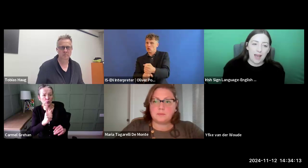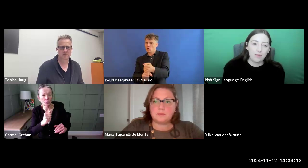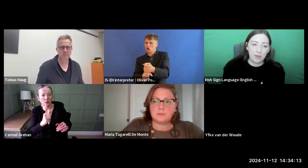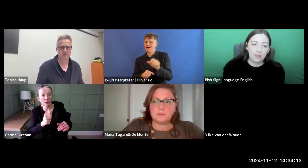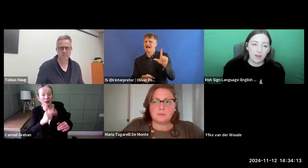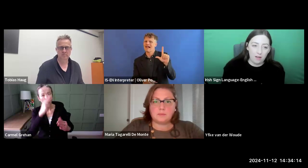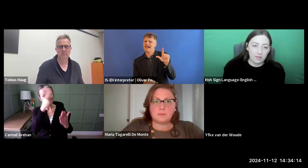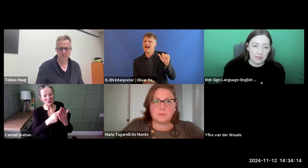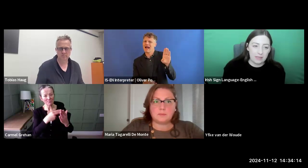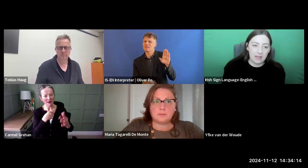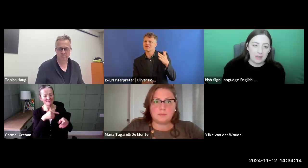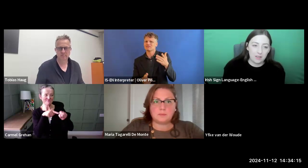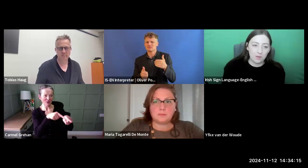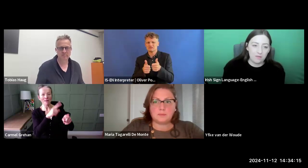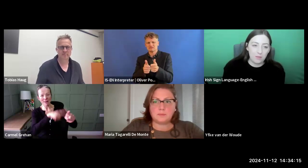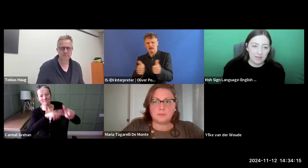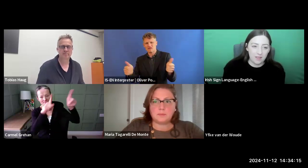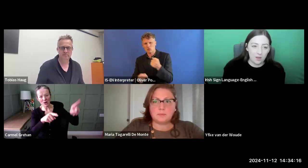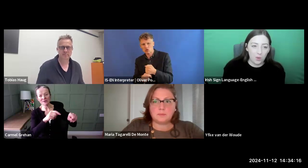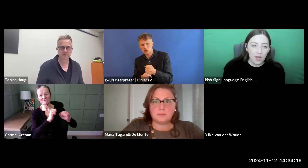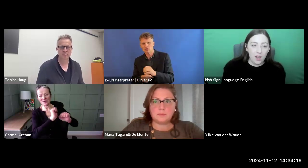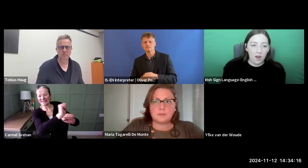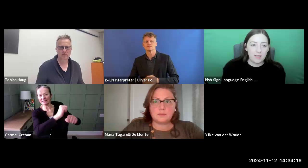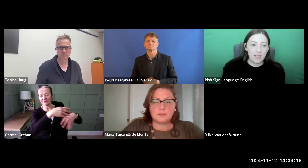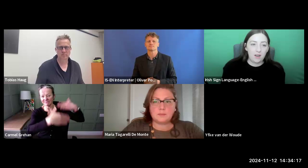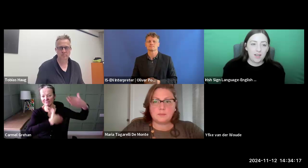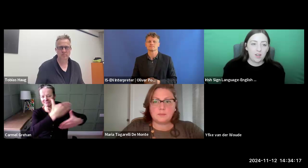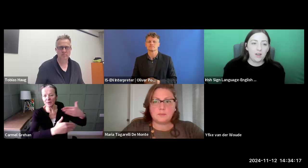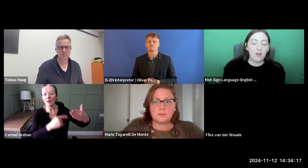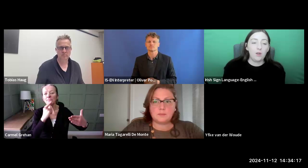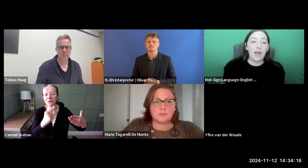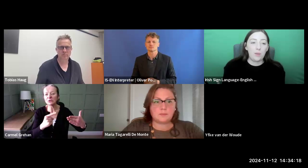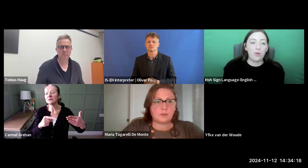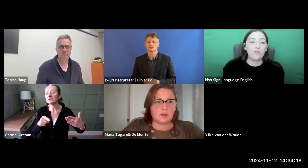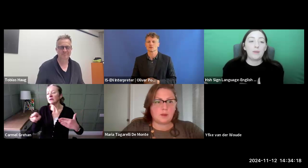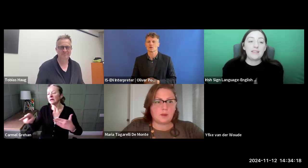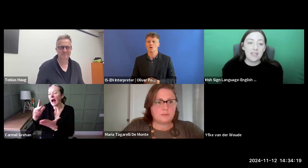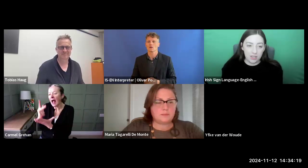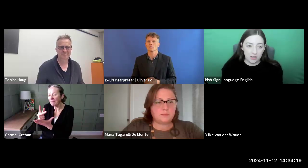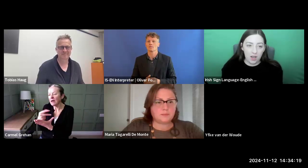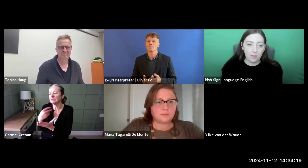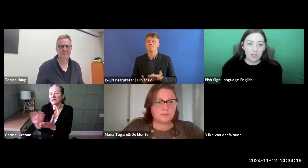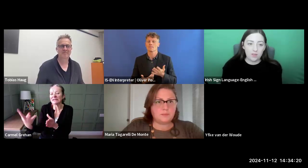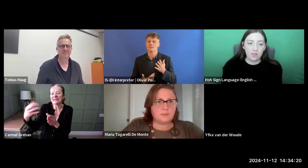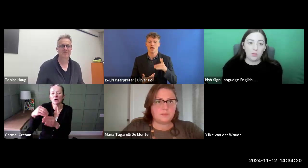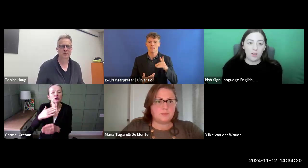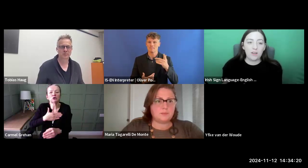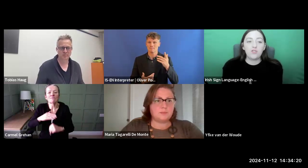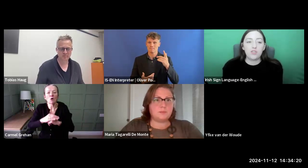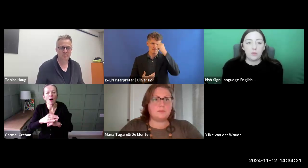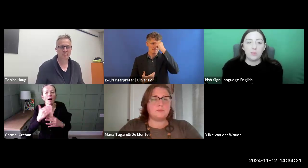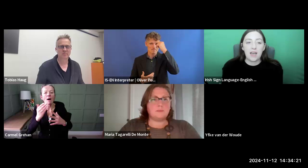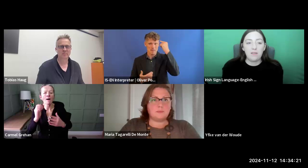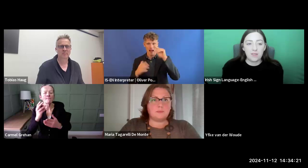the LP helped to build their confidence and those different methods. So obviously I had to kind of follow Blackboard for my teaching time and use the normal